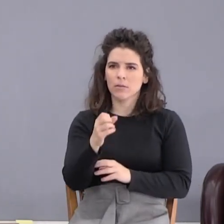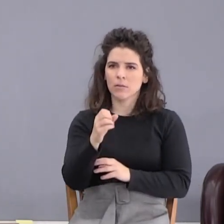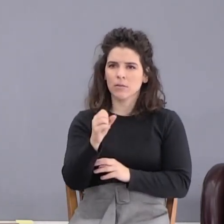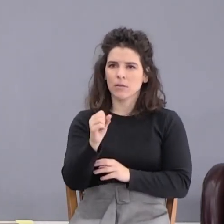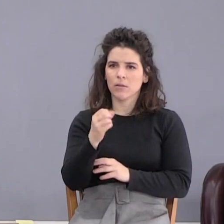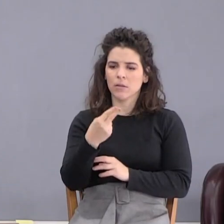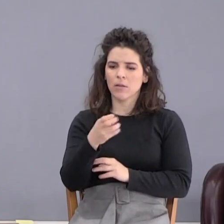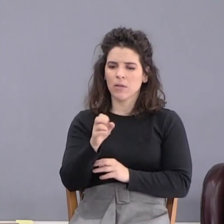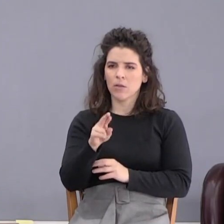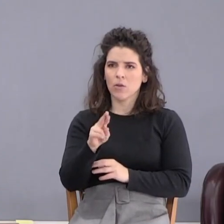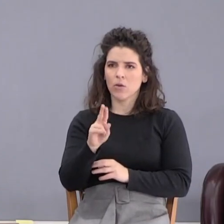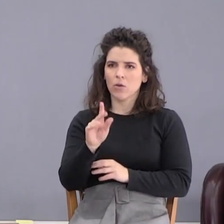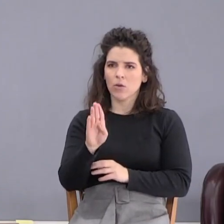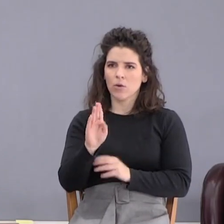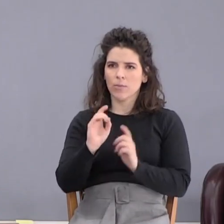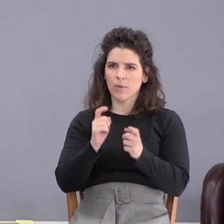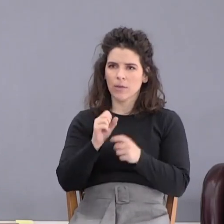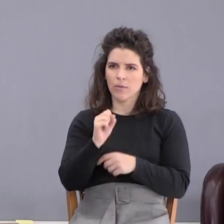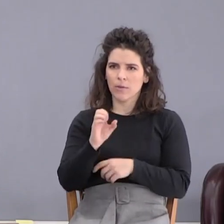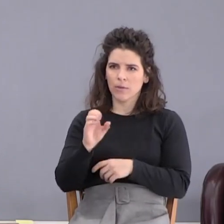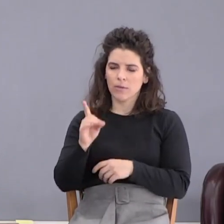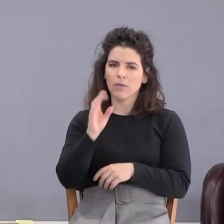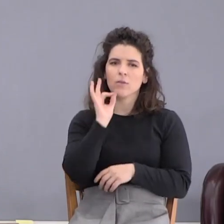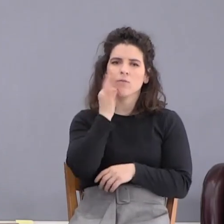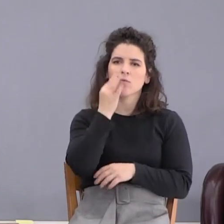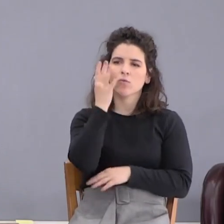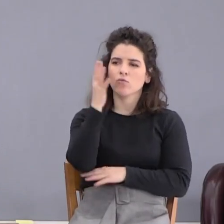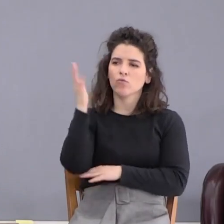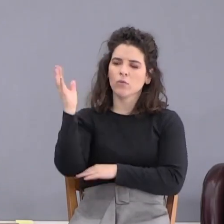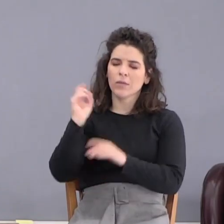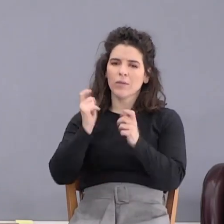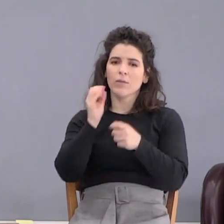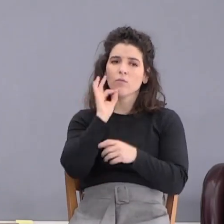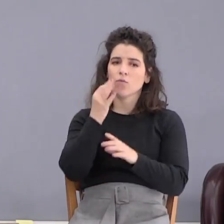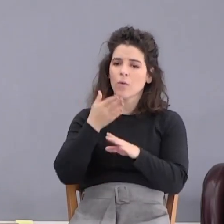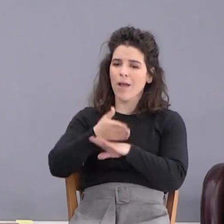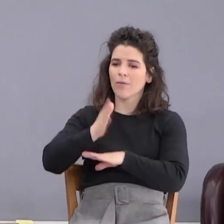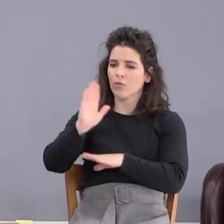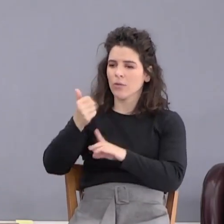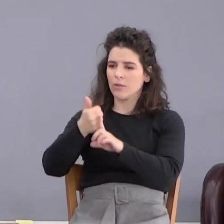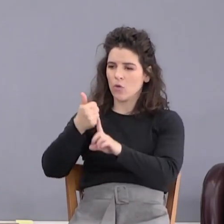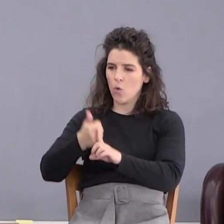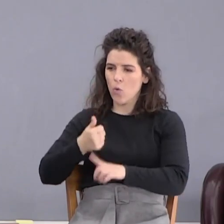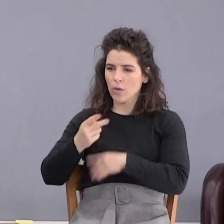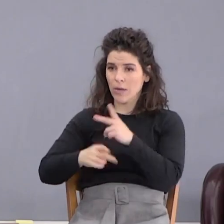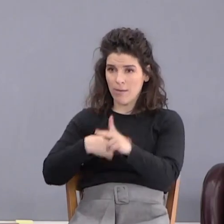seed, and the fruit tree yielding fruit after his kind.